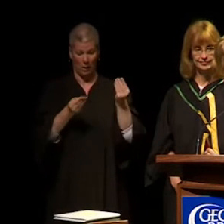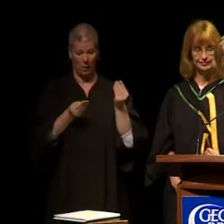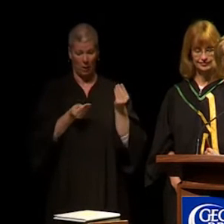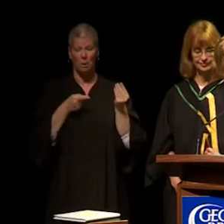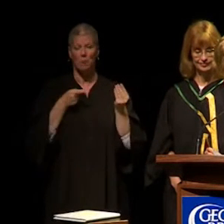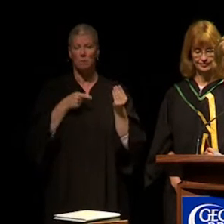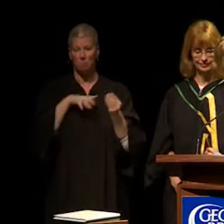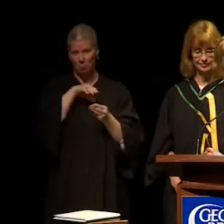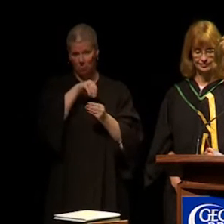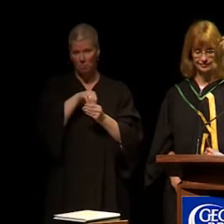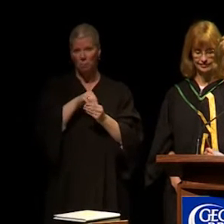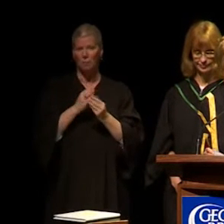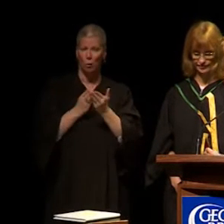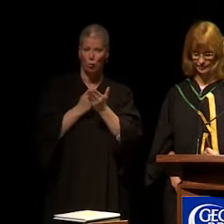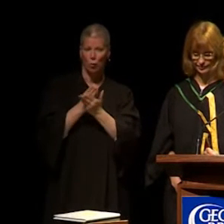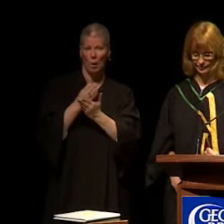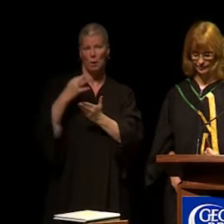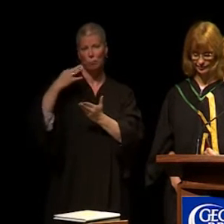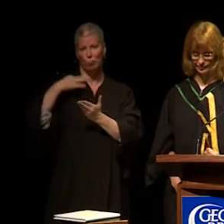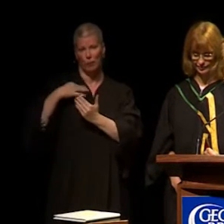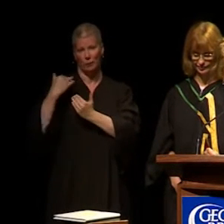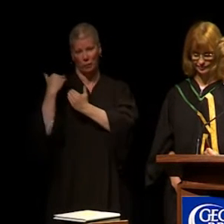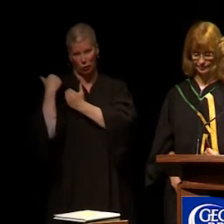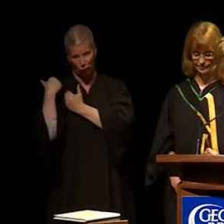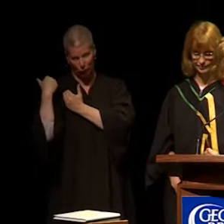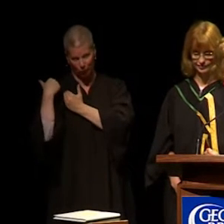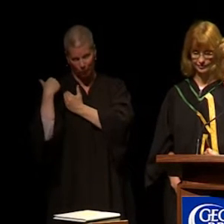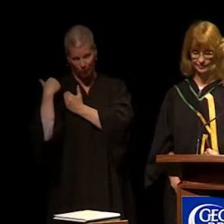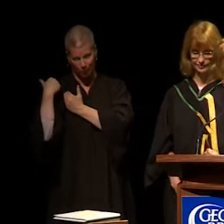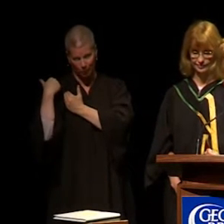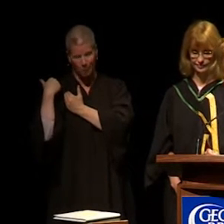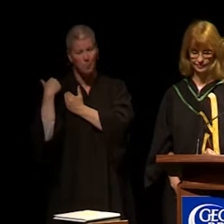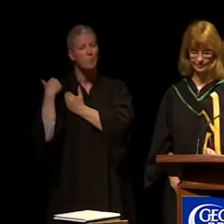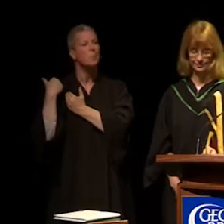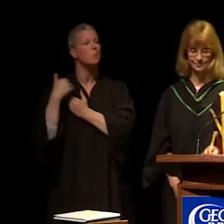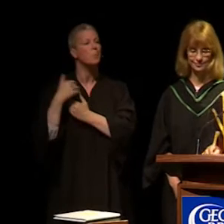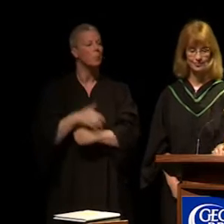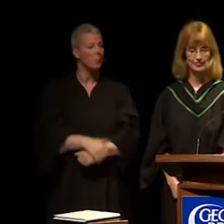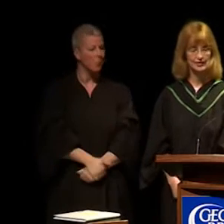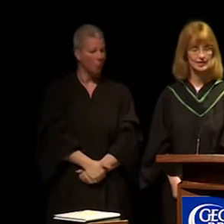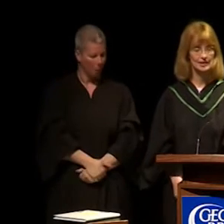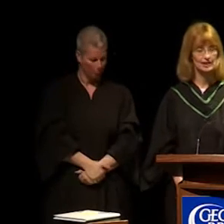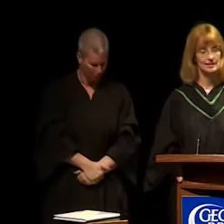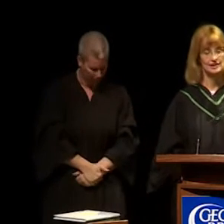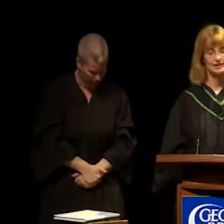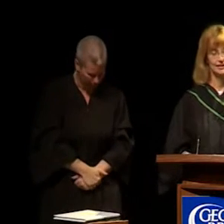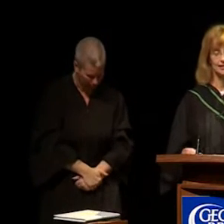and responsibilities pertaining thereto.